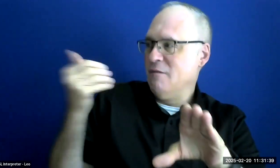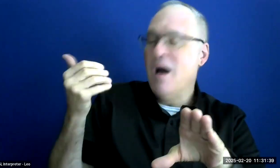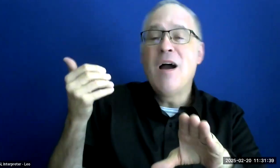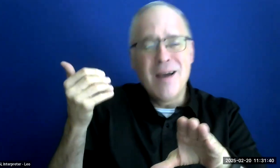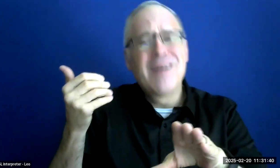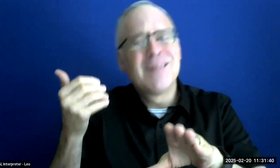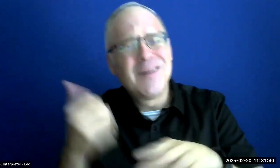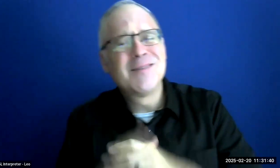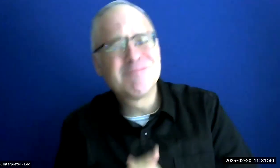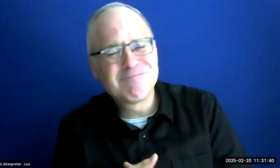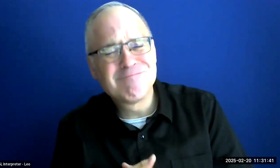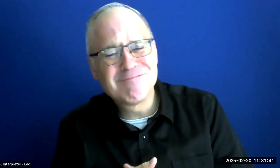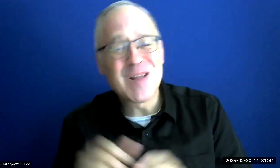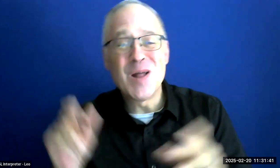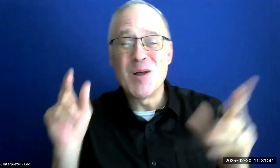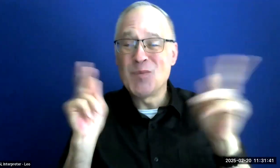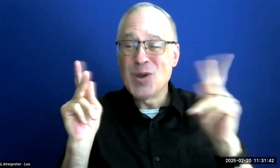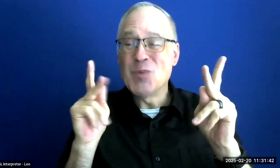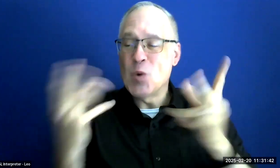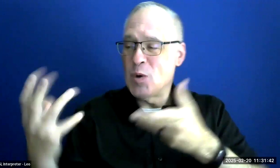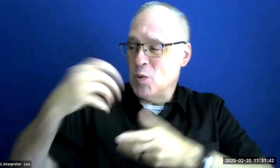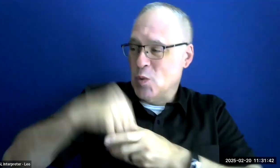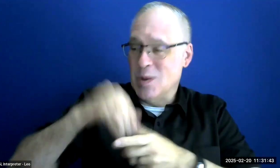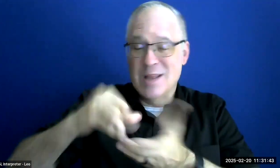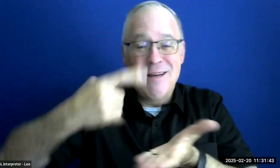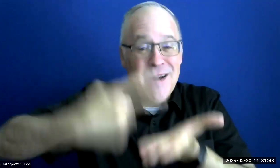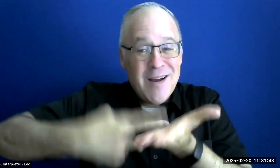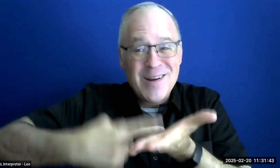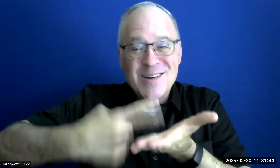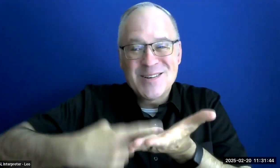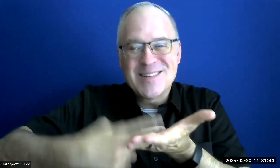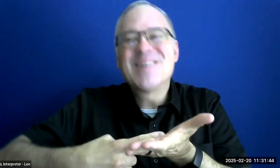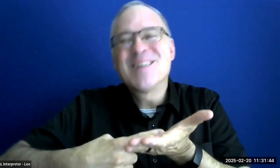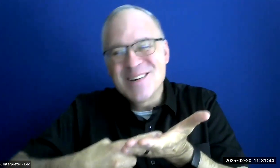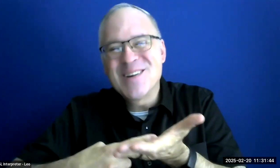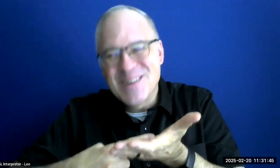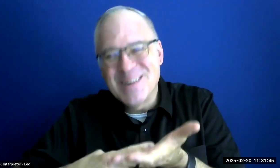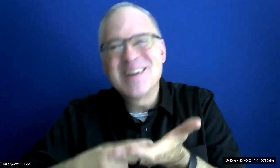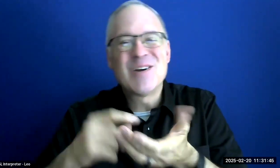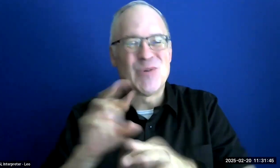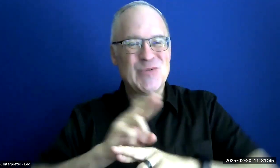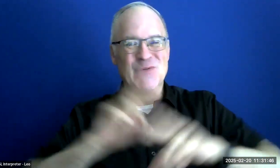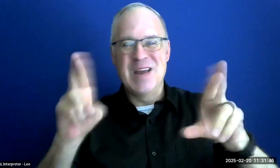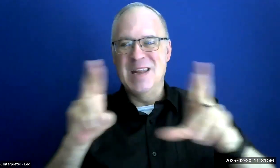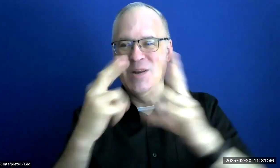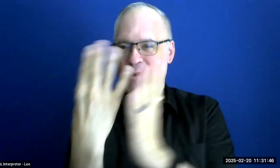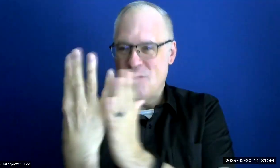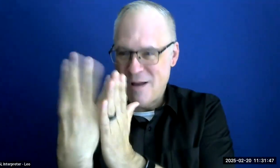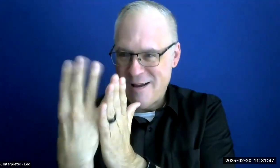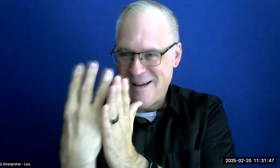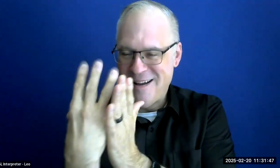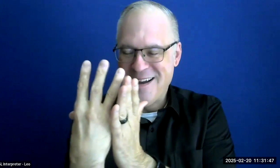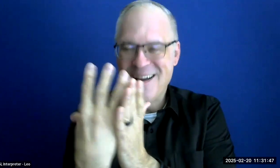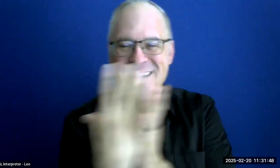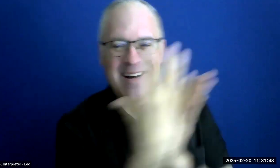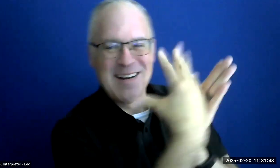all my colleagues who are part of this conversation will be unmuted and with their videos live. And we are here. And I